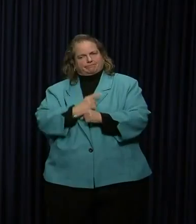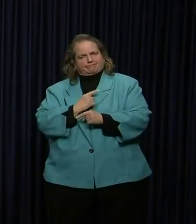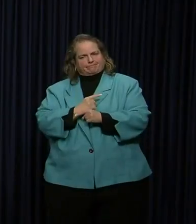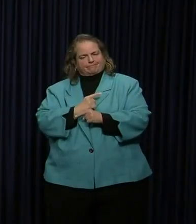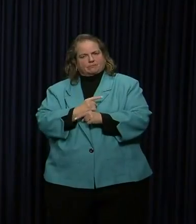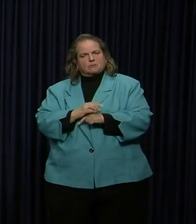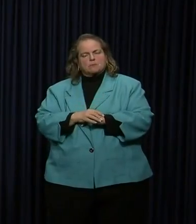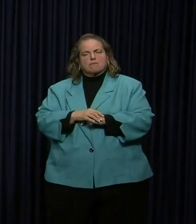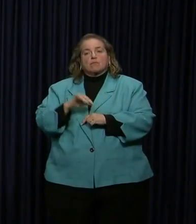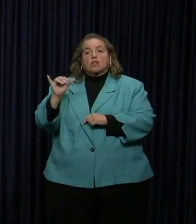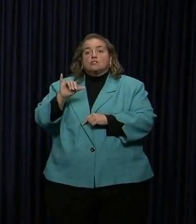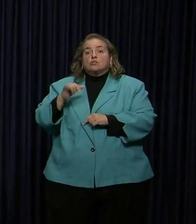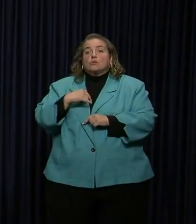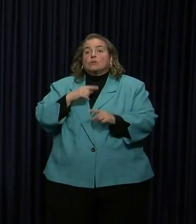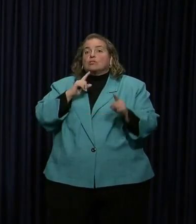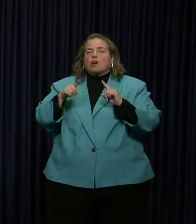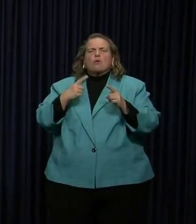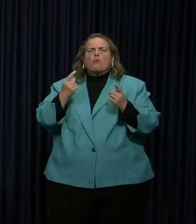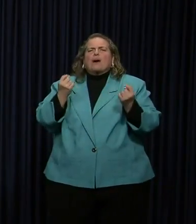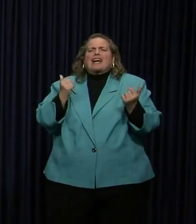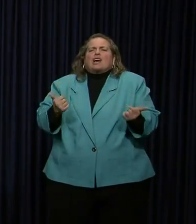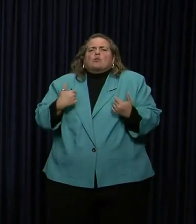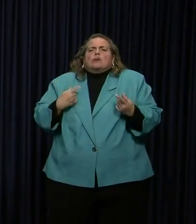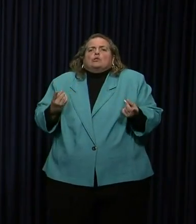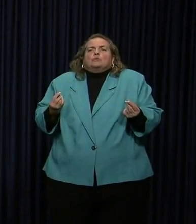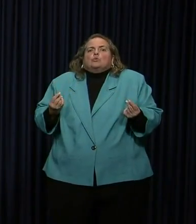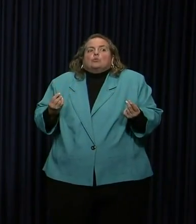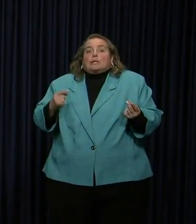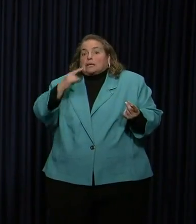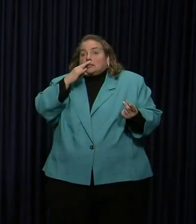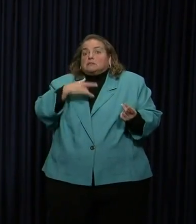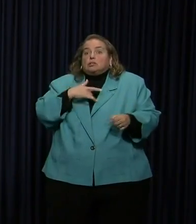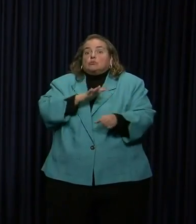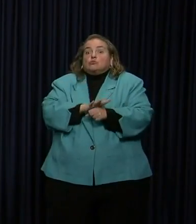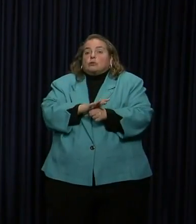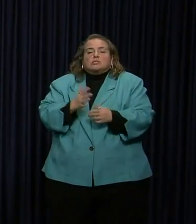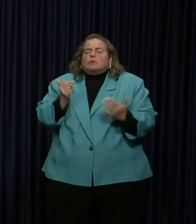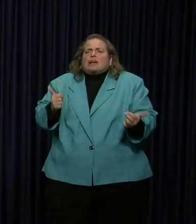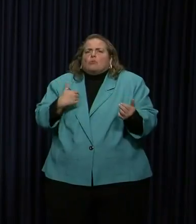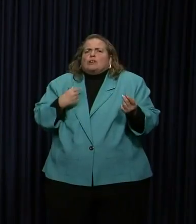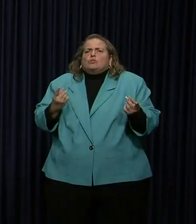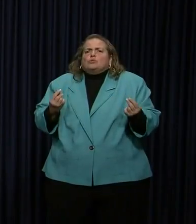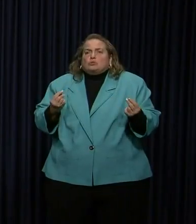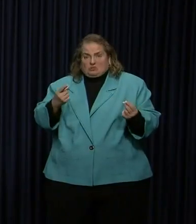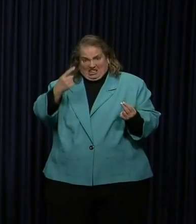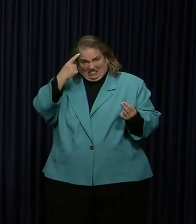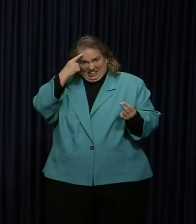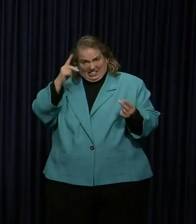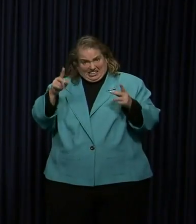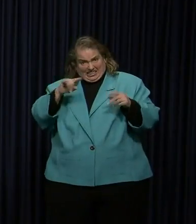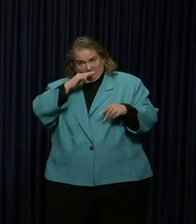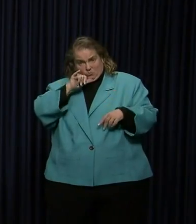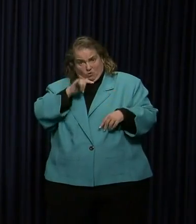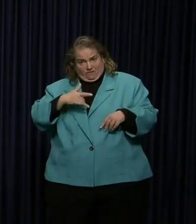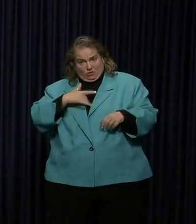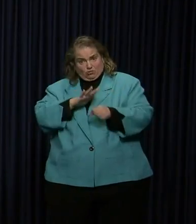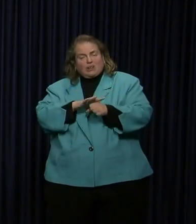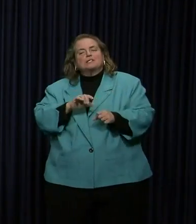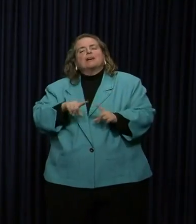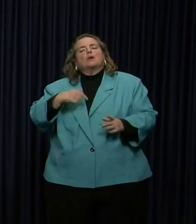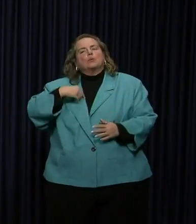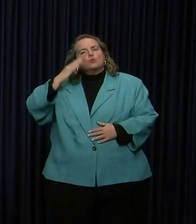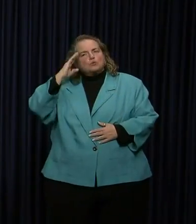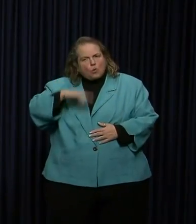about different things we can do as kids feel stressed. And people don't think that kids feel stress. I know you